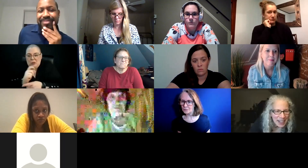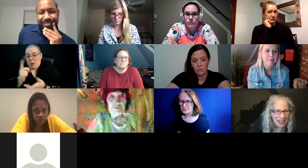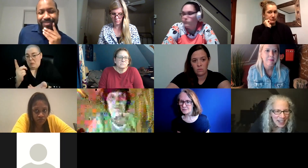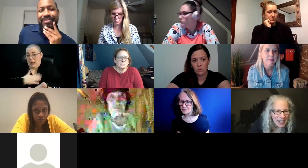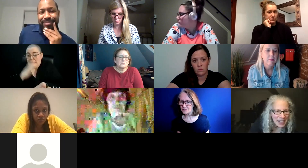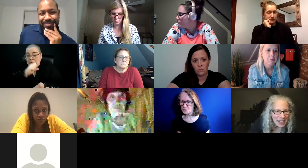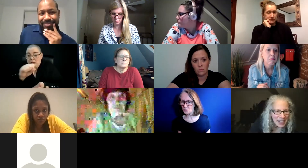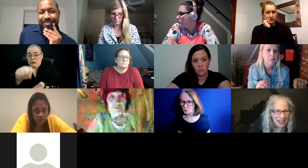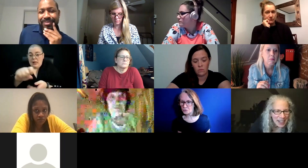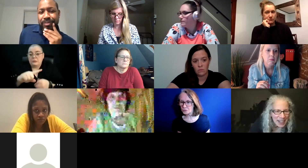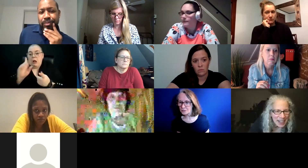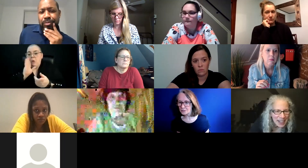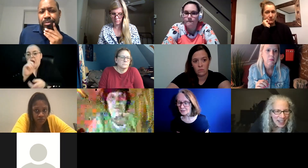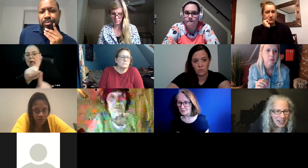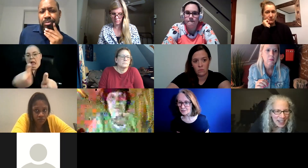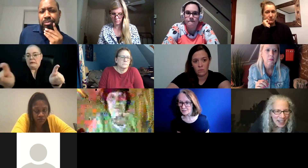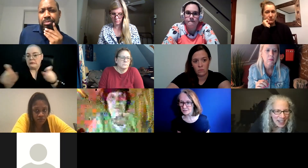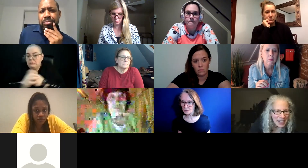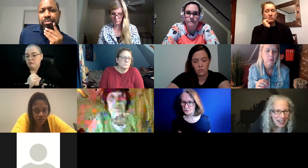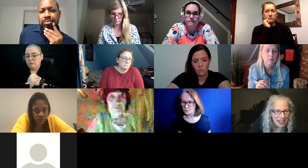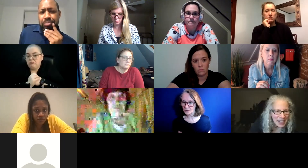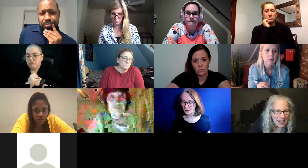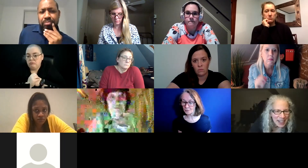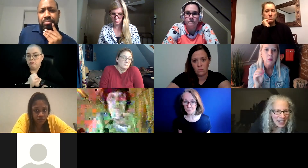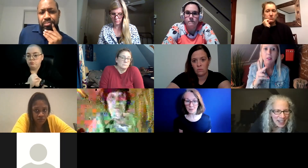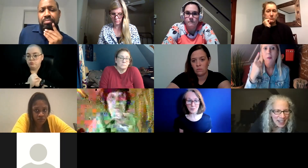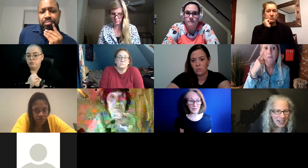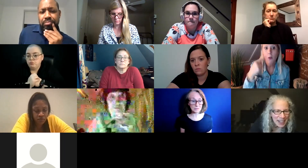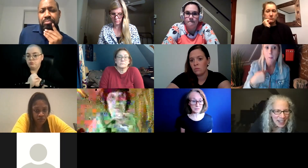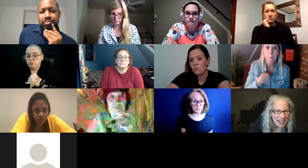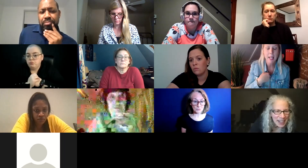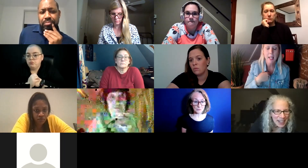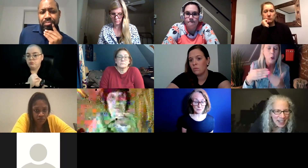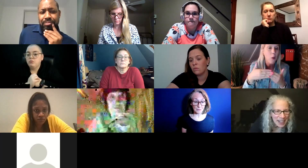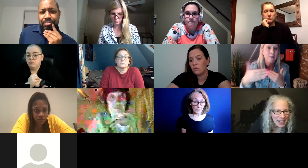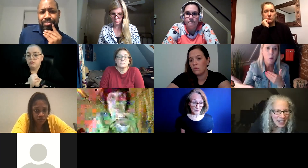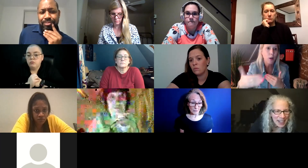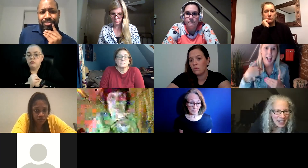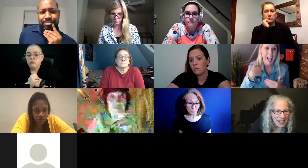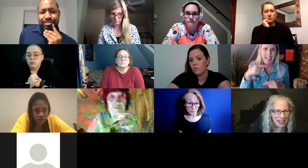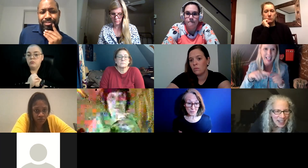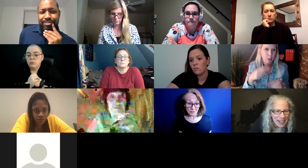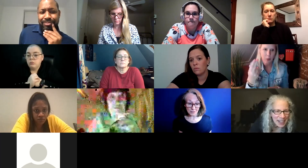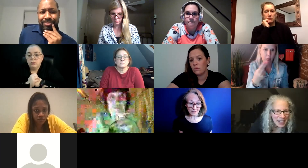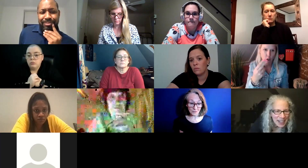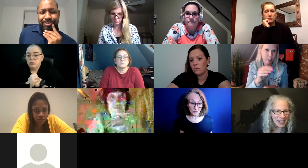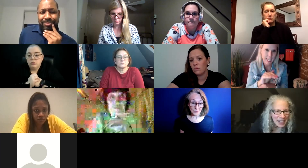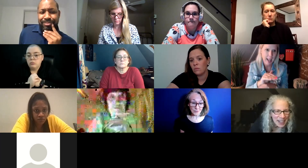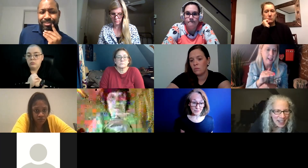guessing because people work during the day, I'm making an assumption about that, but I'm happy to ask everyone. For me, I'm going,